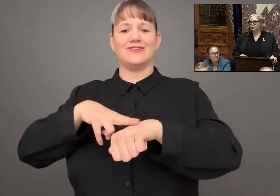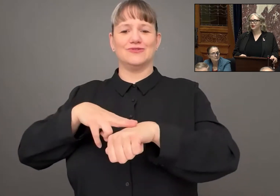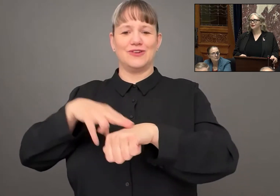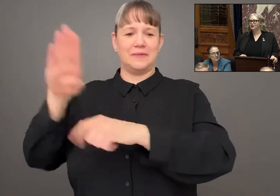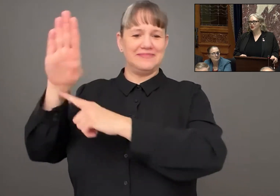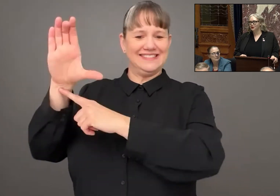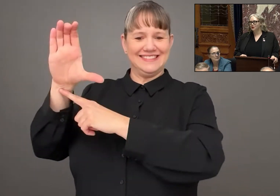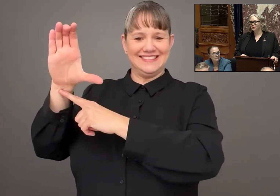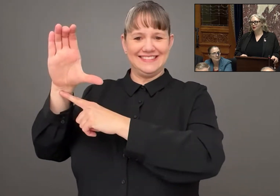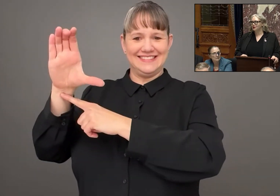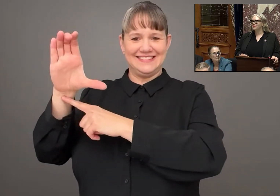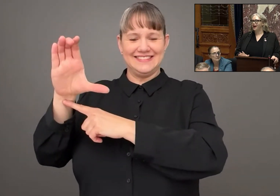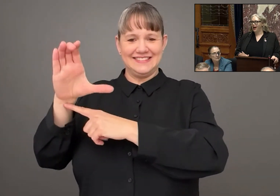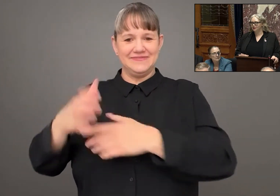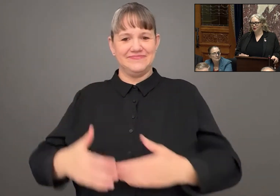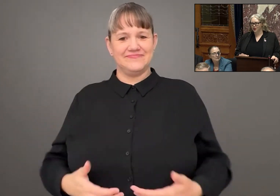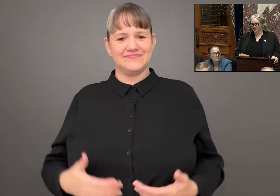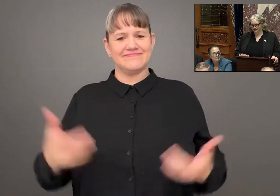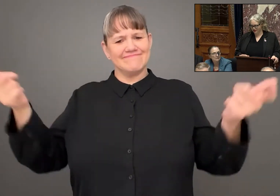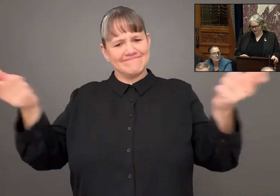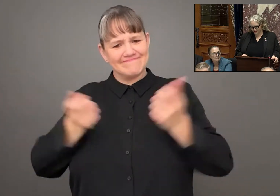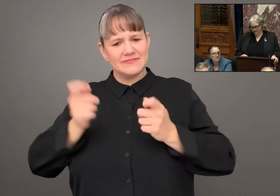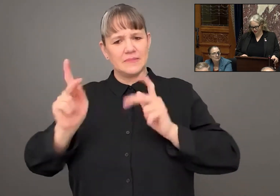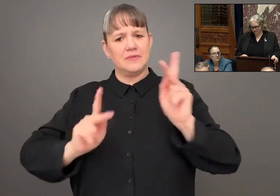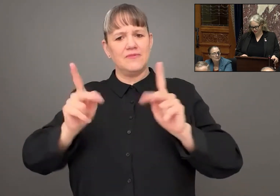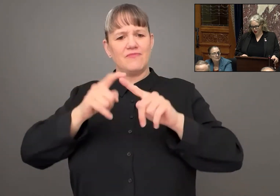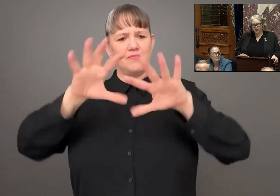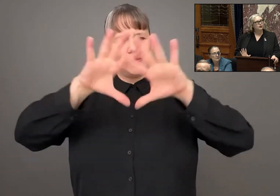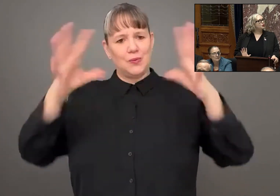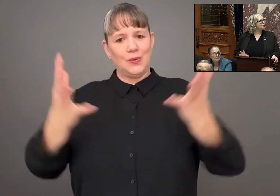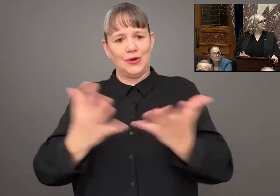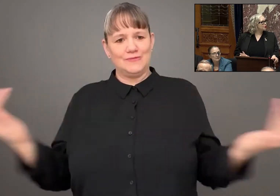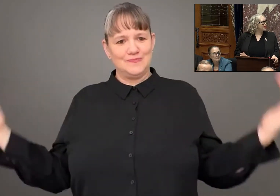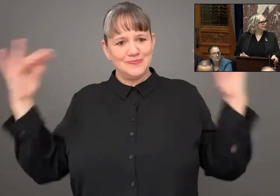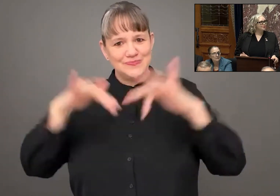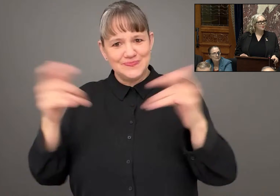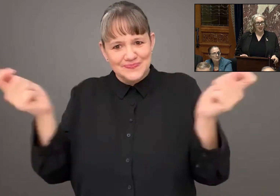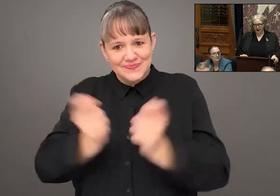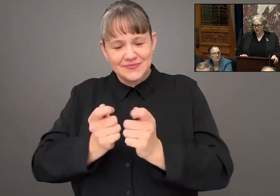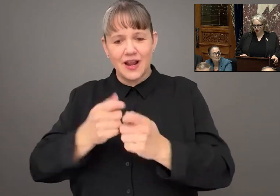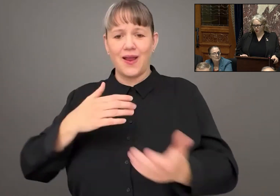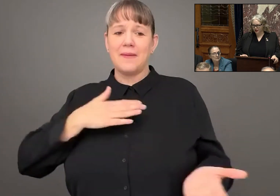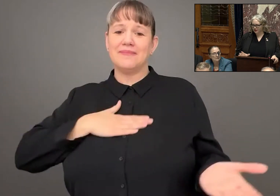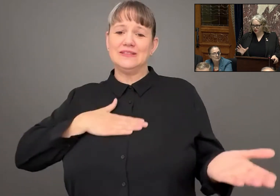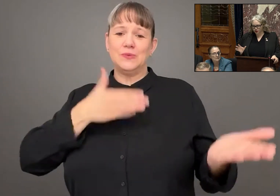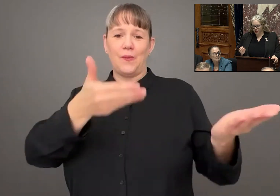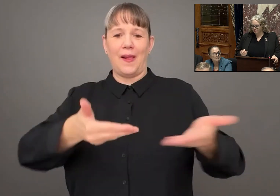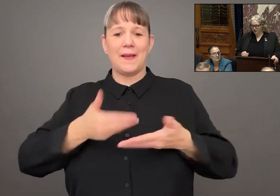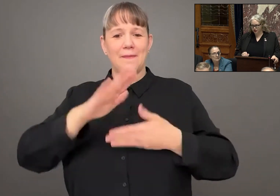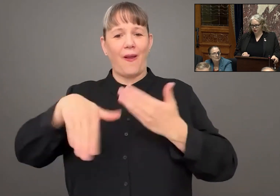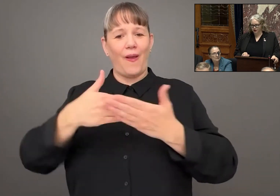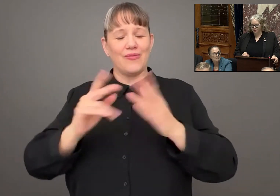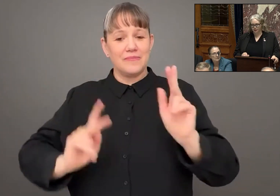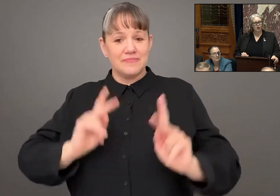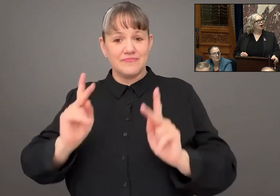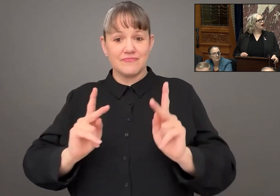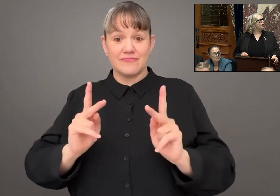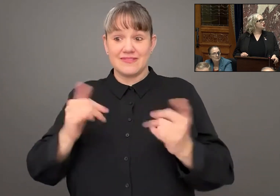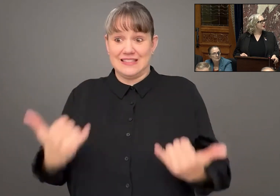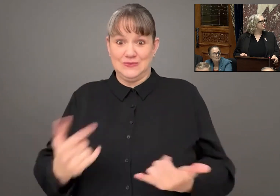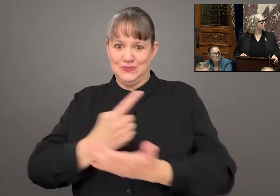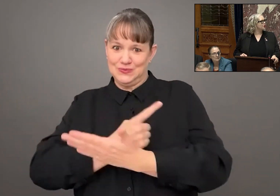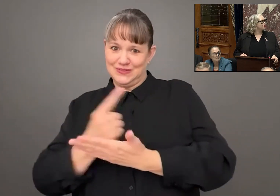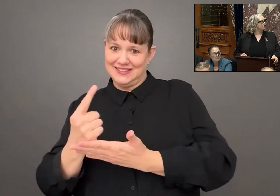And we continue to welcome everyone to visit. So this week, As always, let's champion tourism,